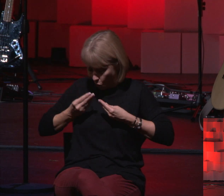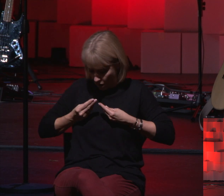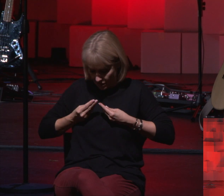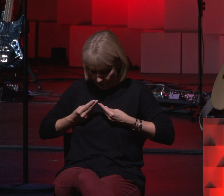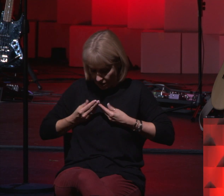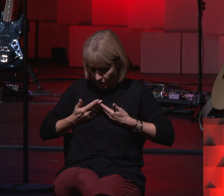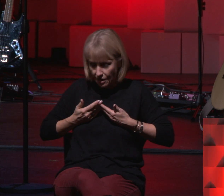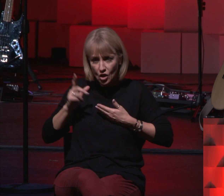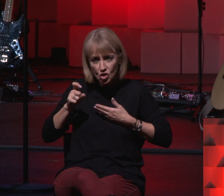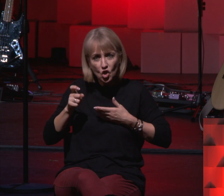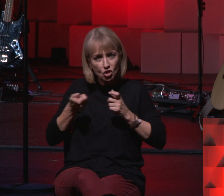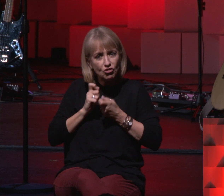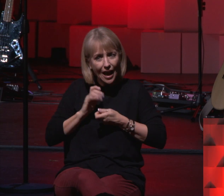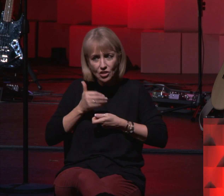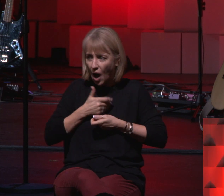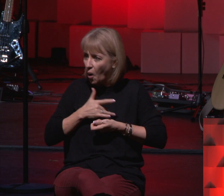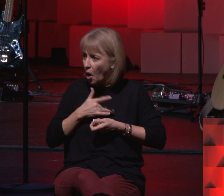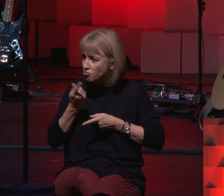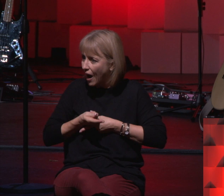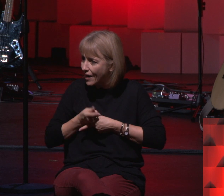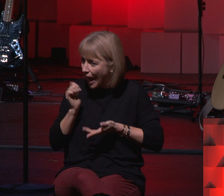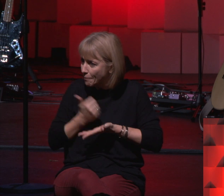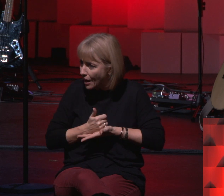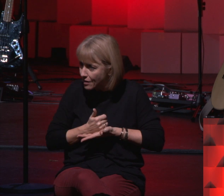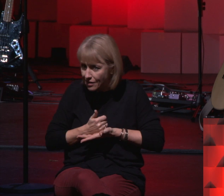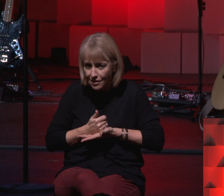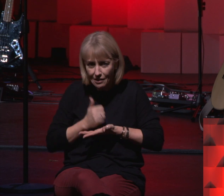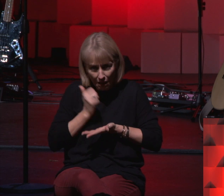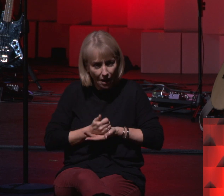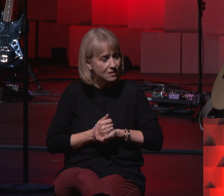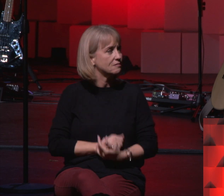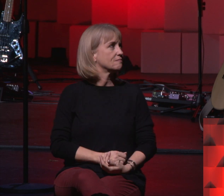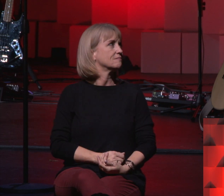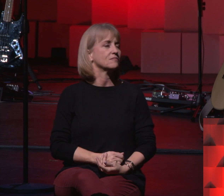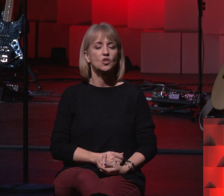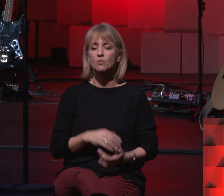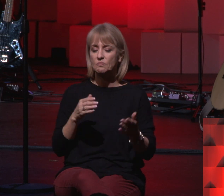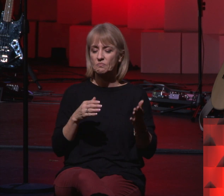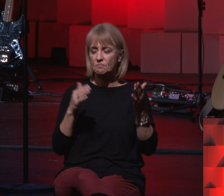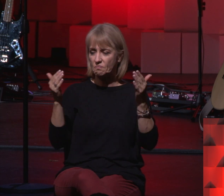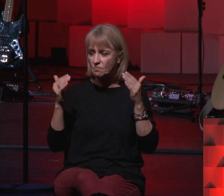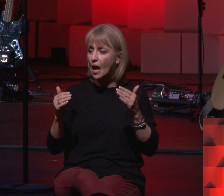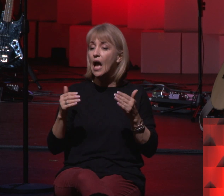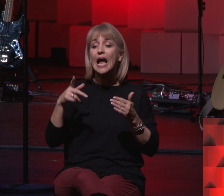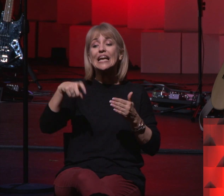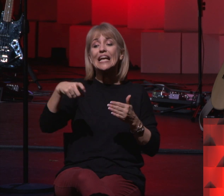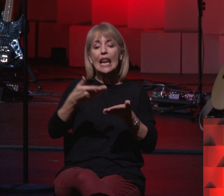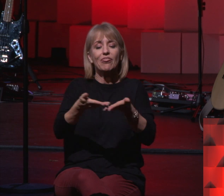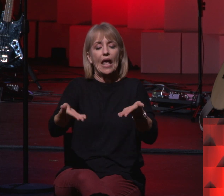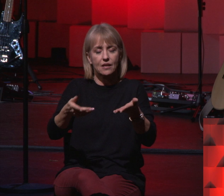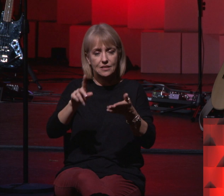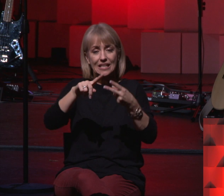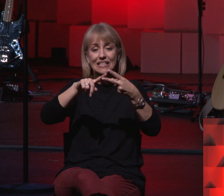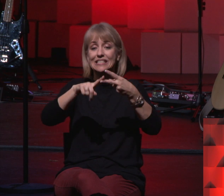make a difference. Amen? When you see a need, we should help out. So one area of compassion is that material needs. Another area,